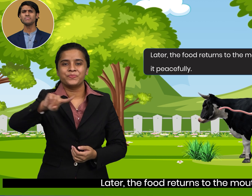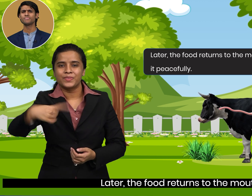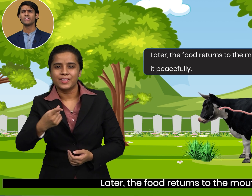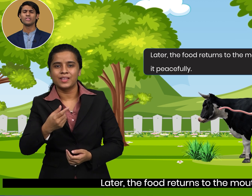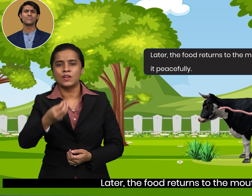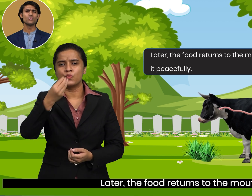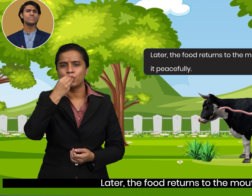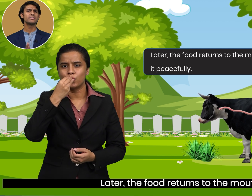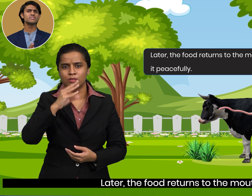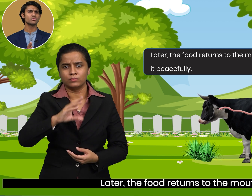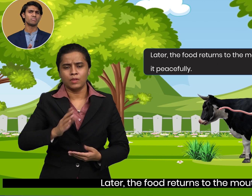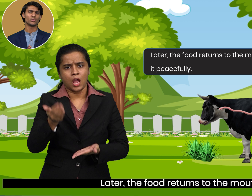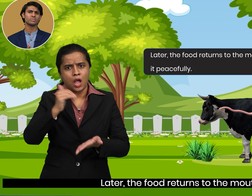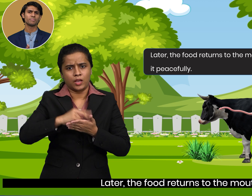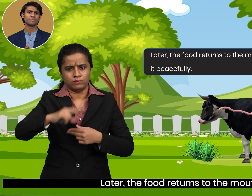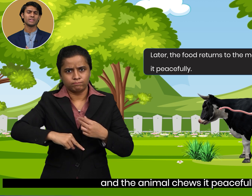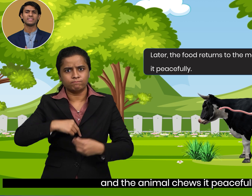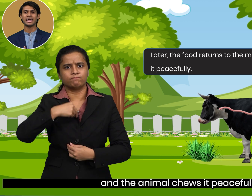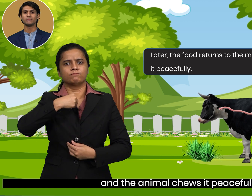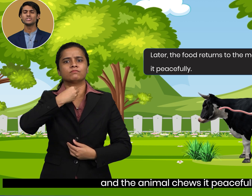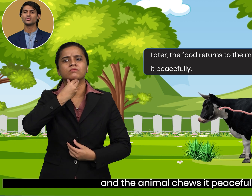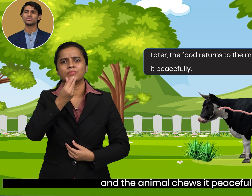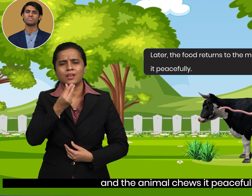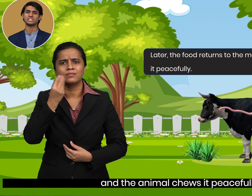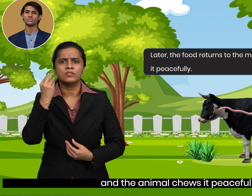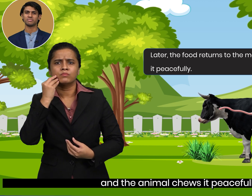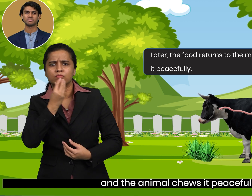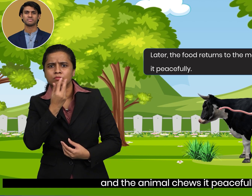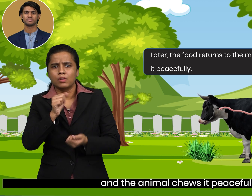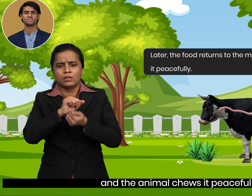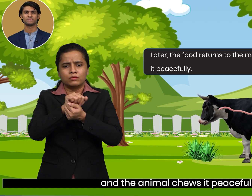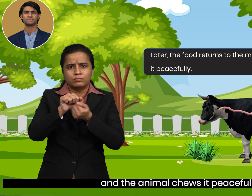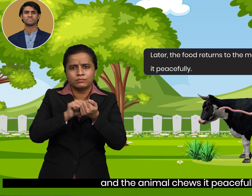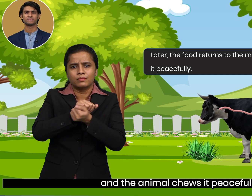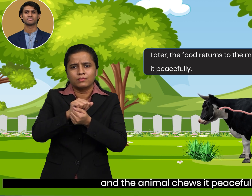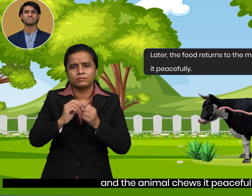Later, the food returns to the mouth and the animal chews it peacefully.